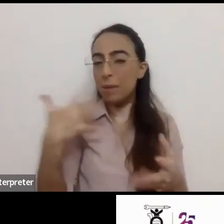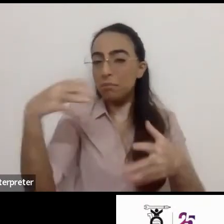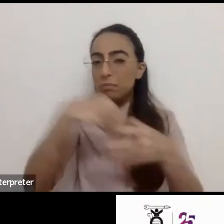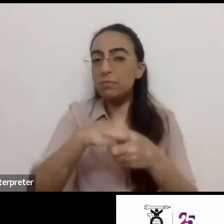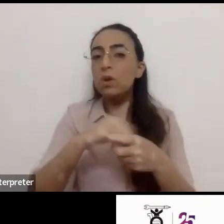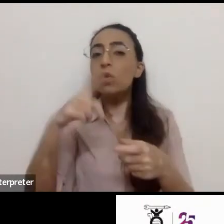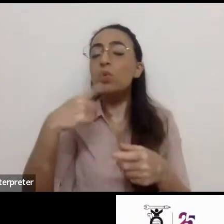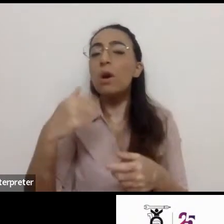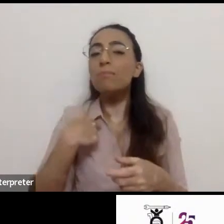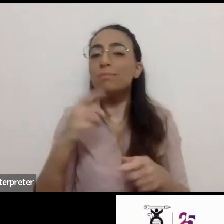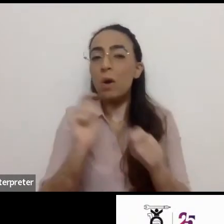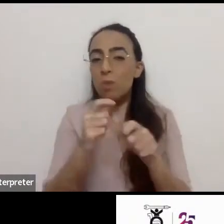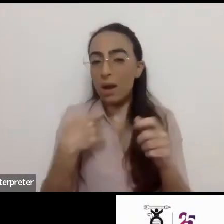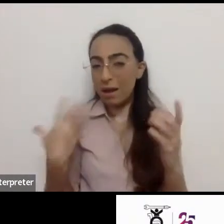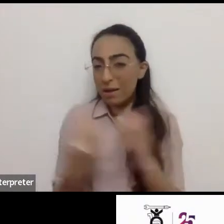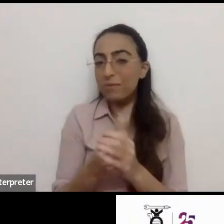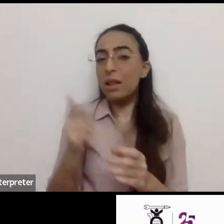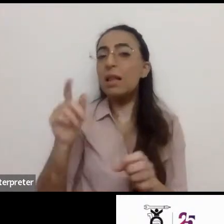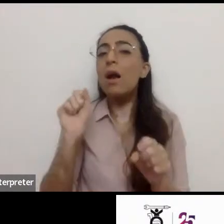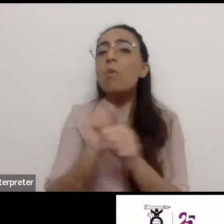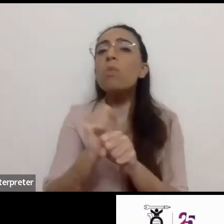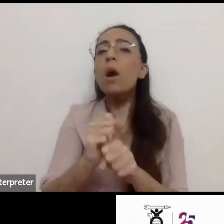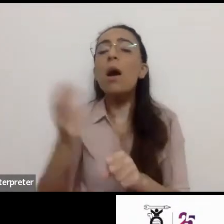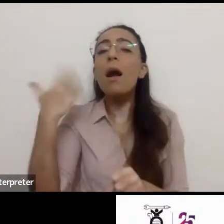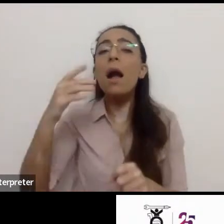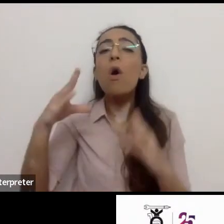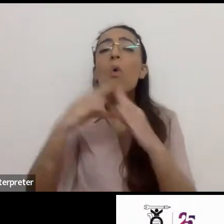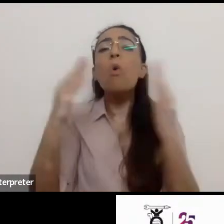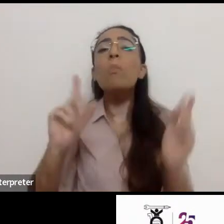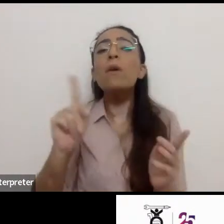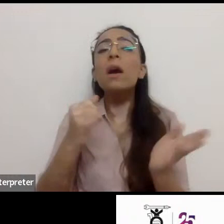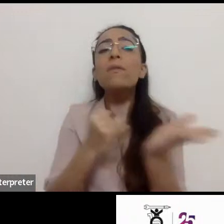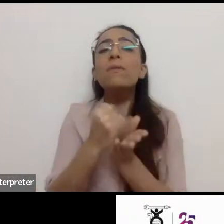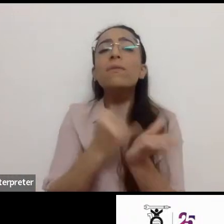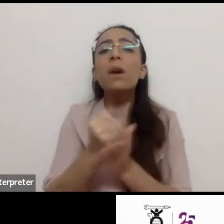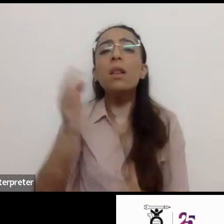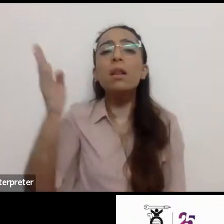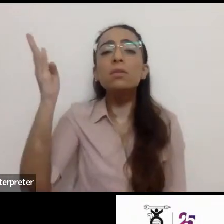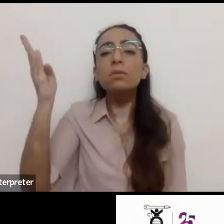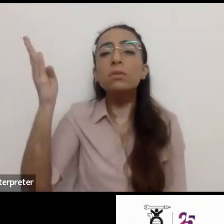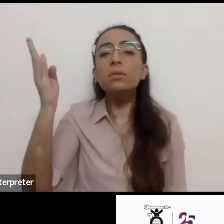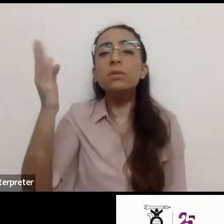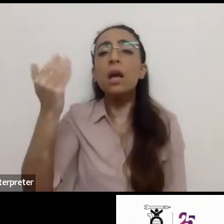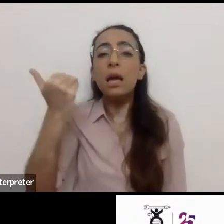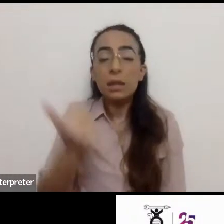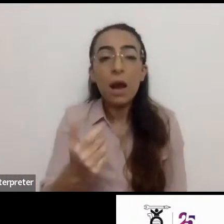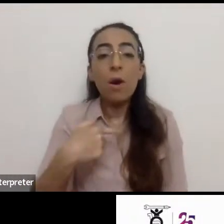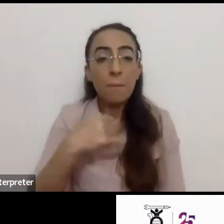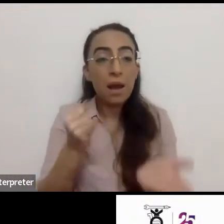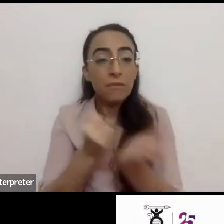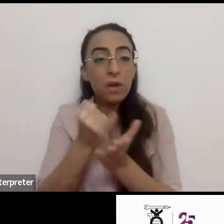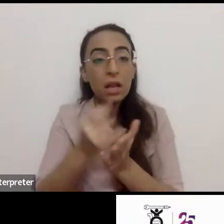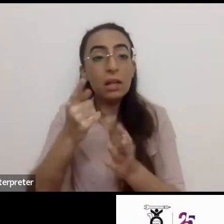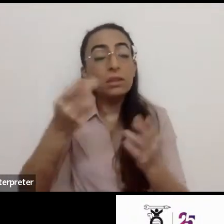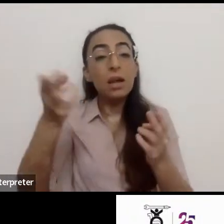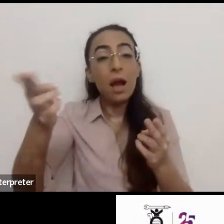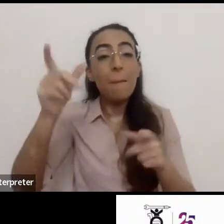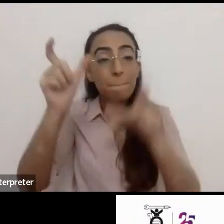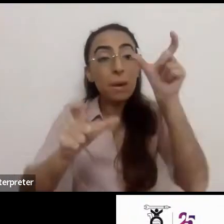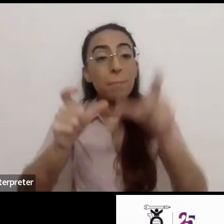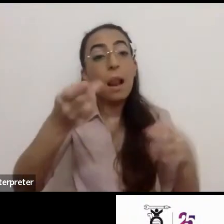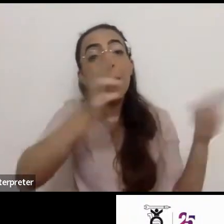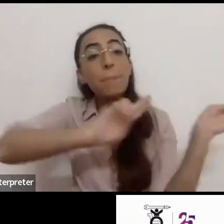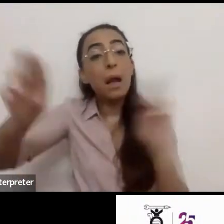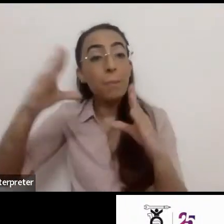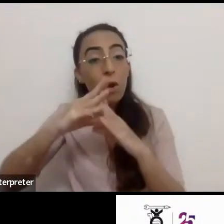grew up in a small village, saying my village is buzzing with people from the IT sector who are back over COVID, right? So